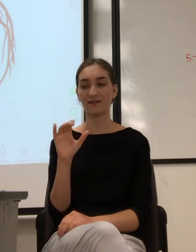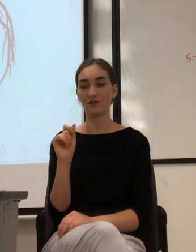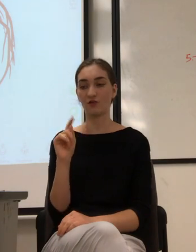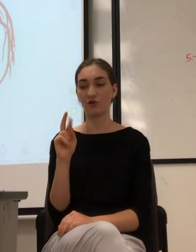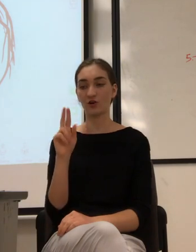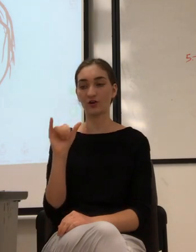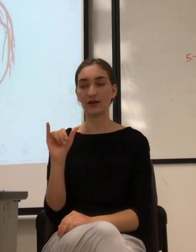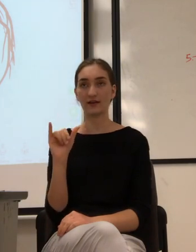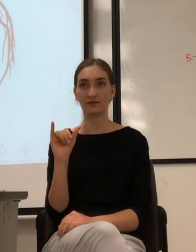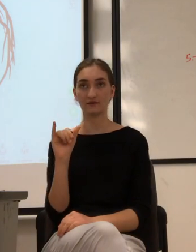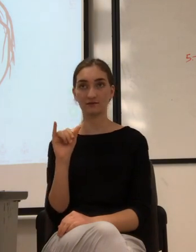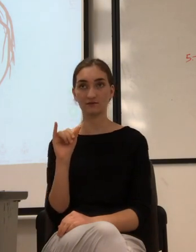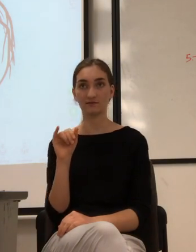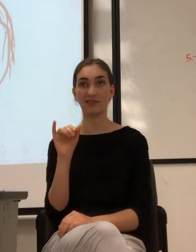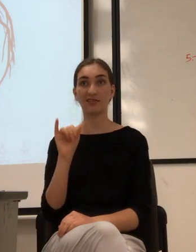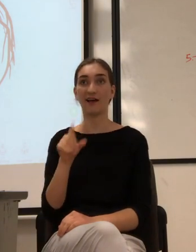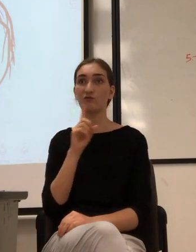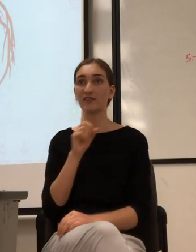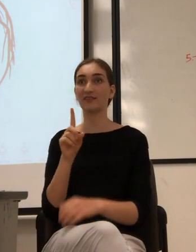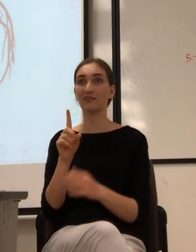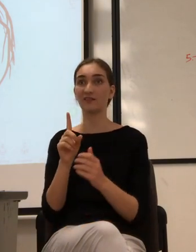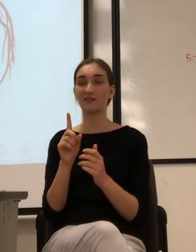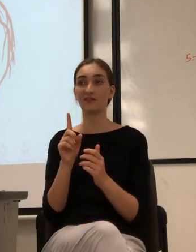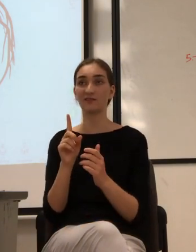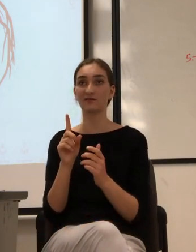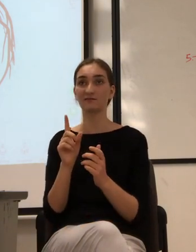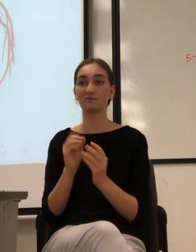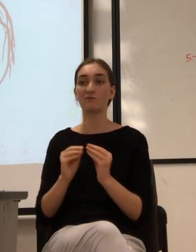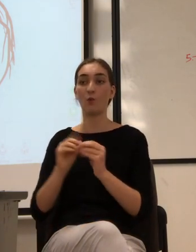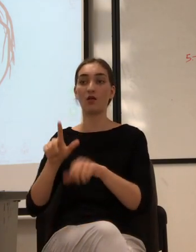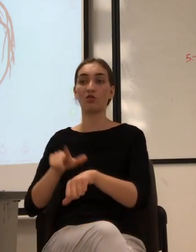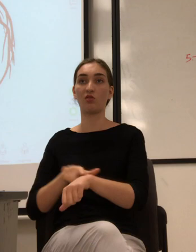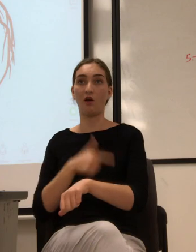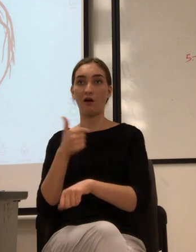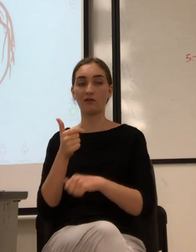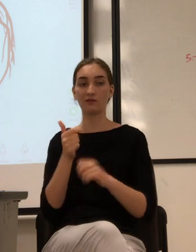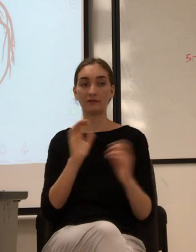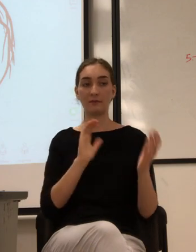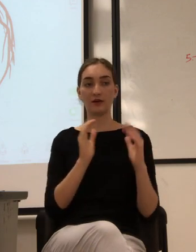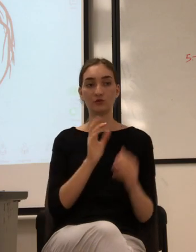The right coronary artery is much longer than the left coronary artery.